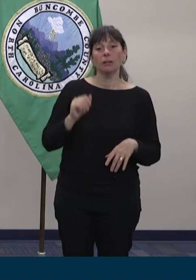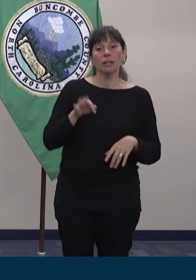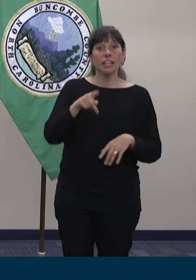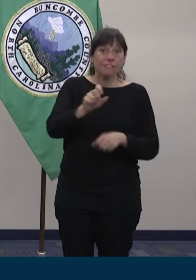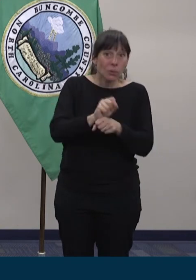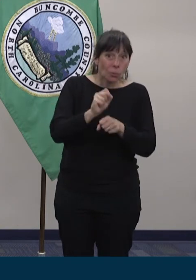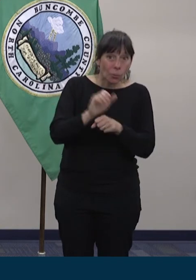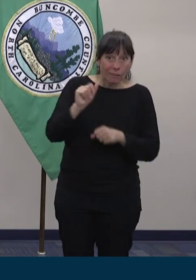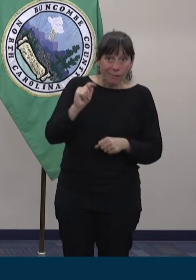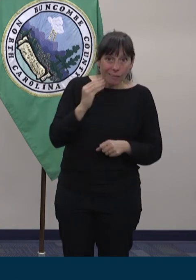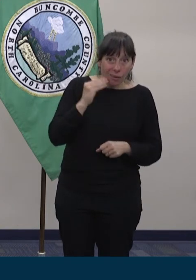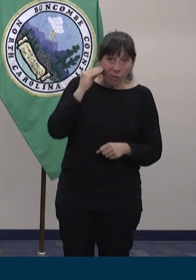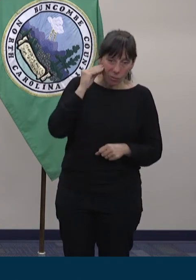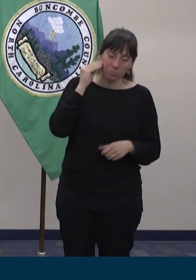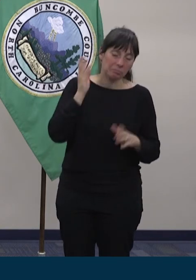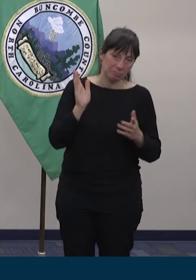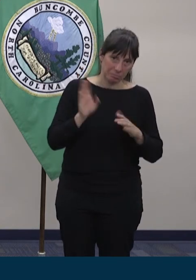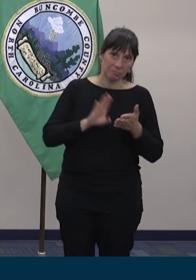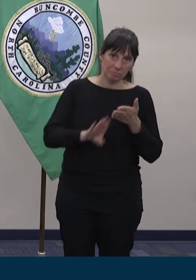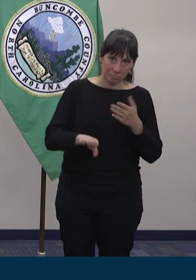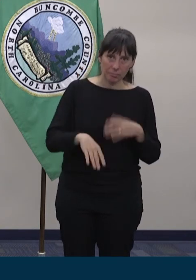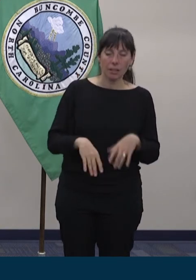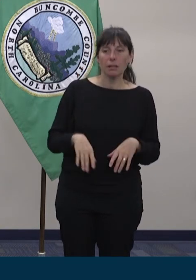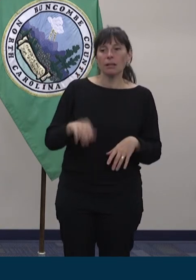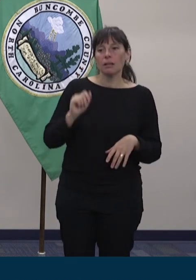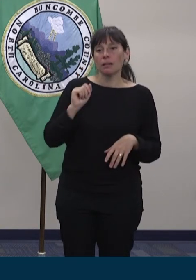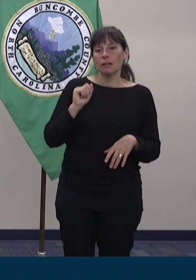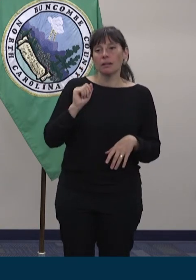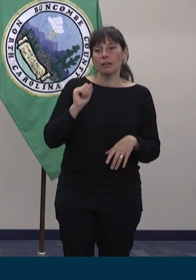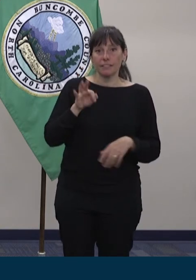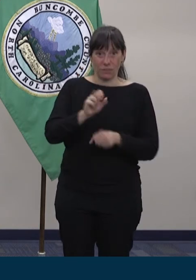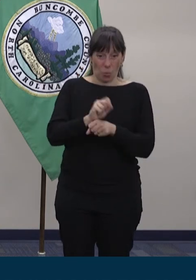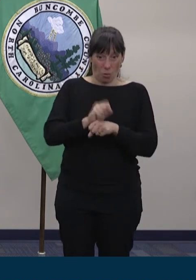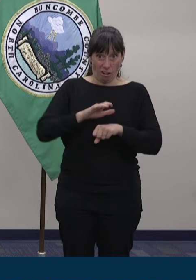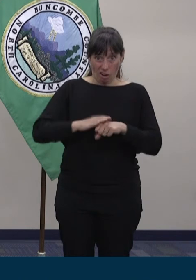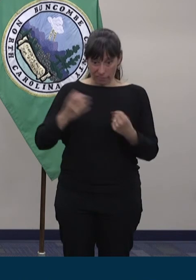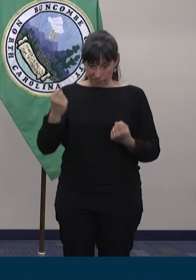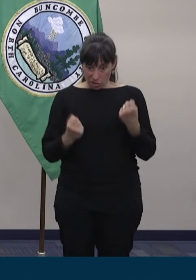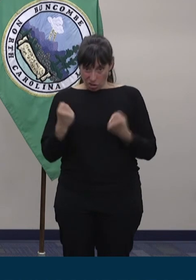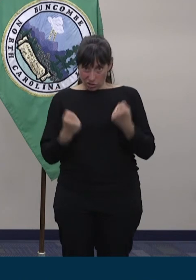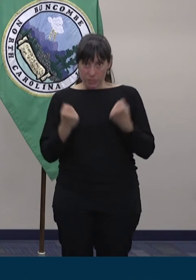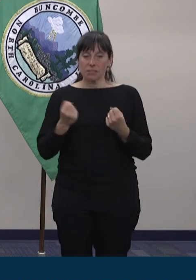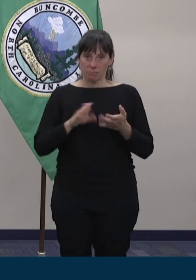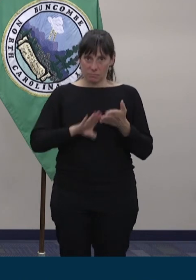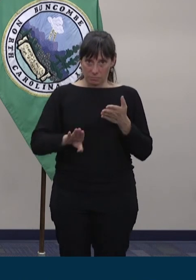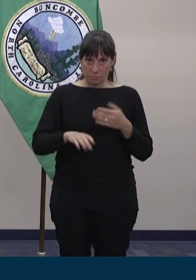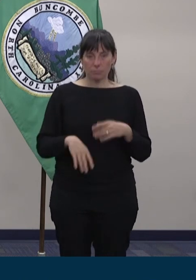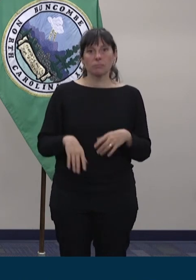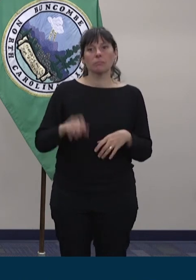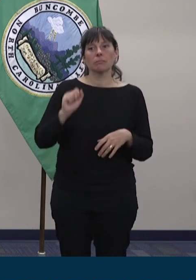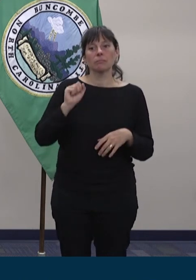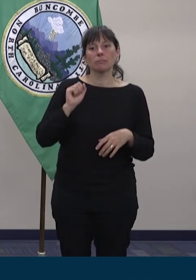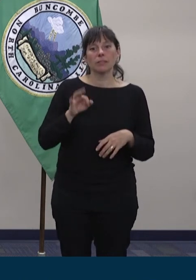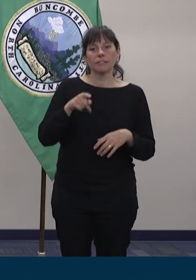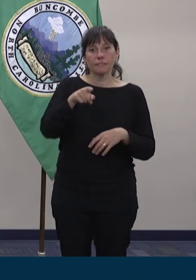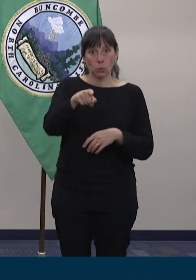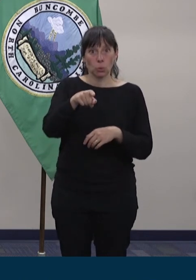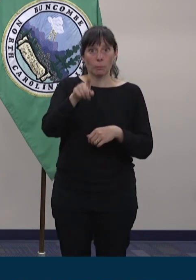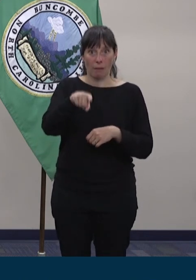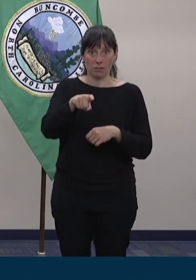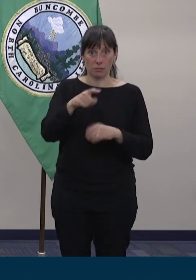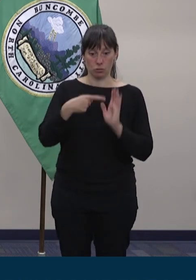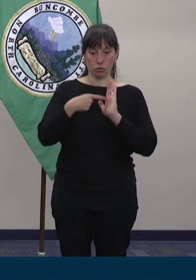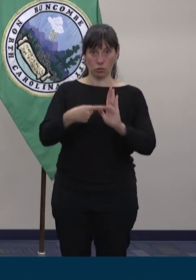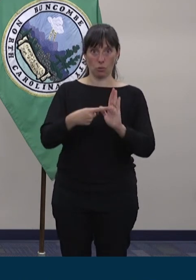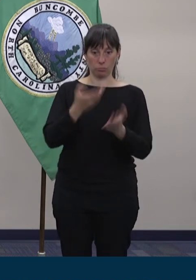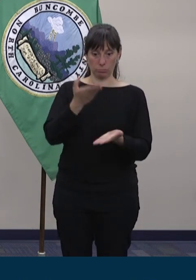And if someone is temporarily removing their face covering to secure government or medical services or for identification